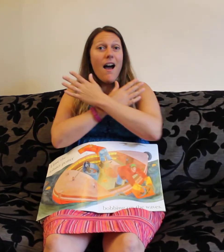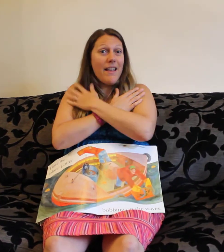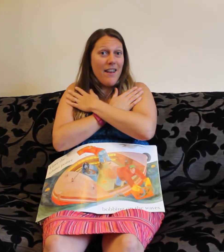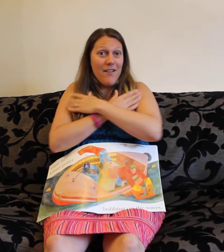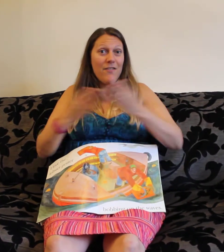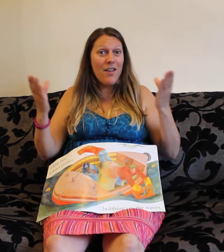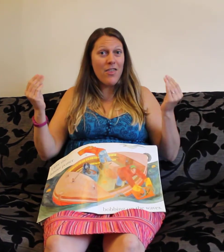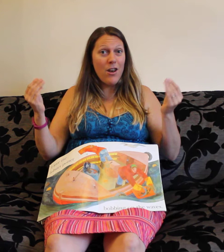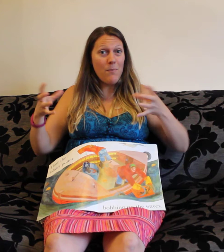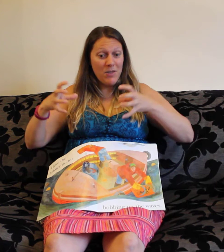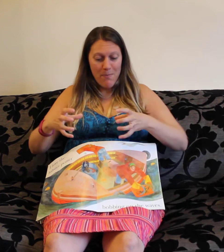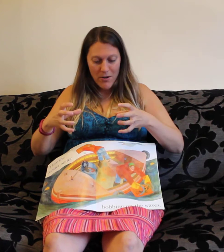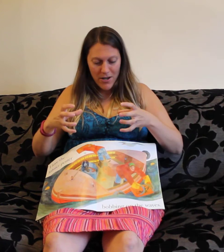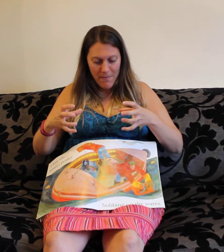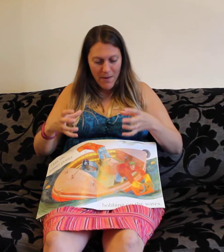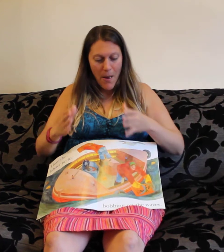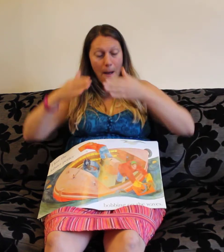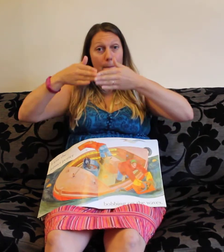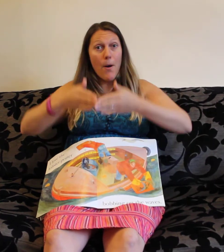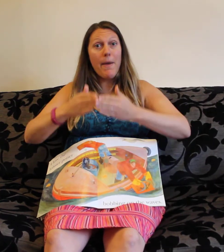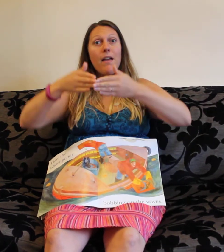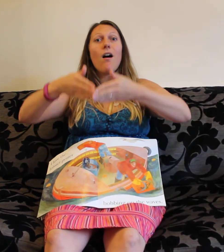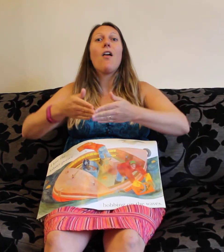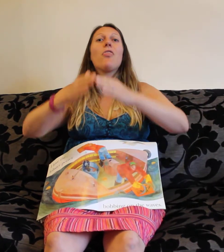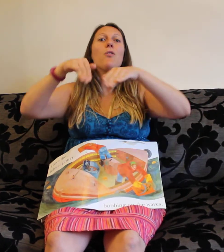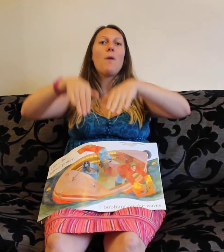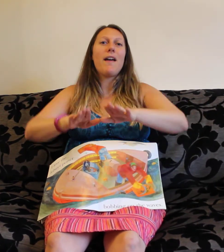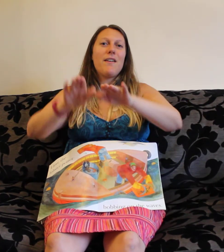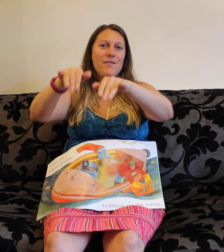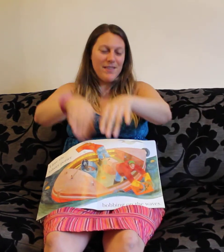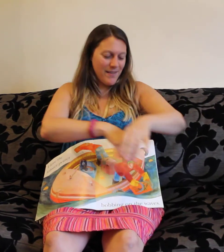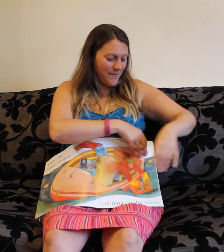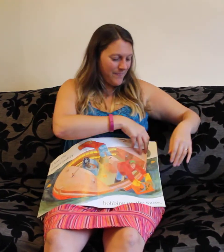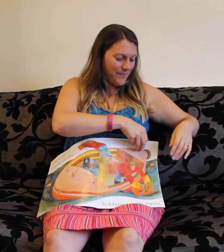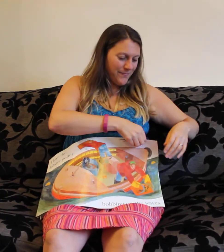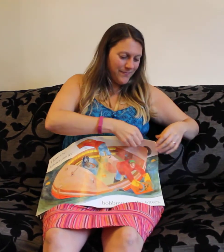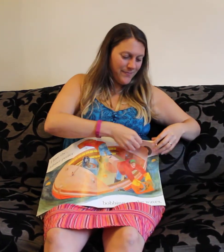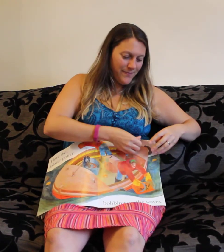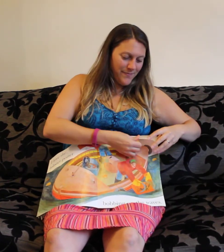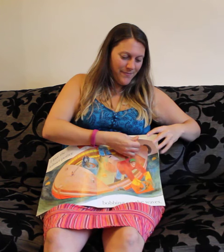I love the lobster potter bobbing on the waves.